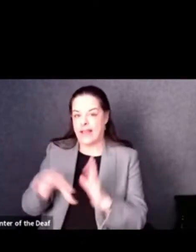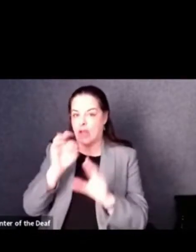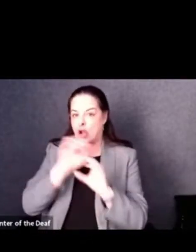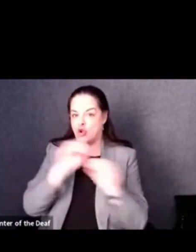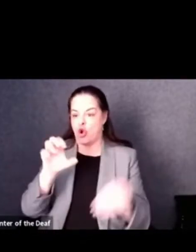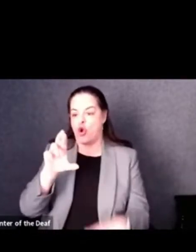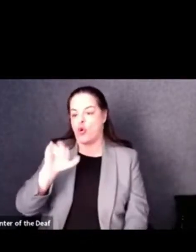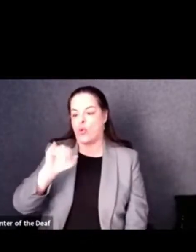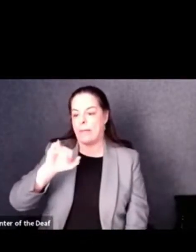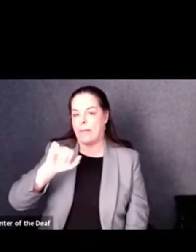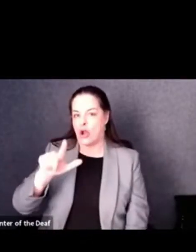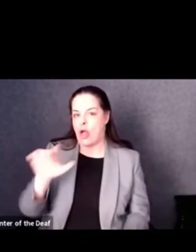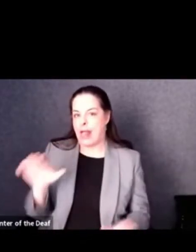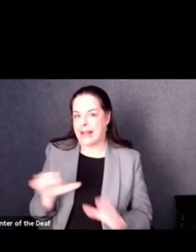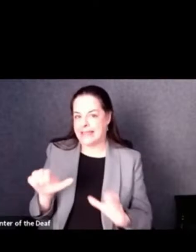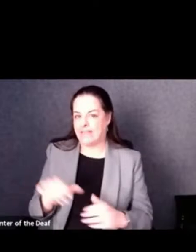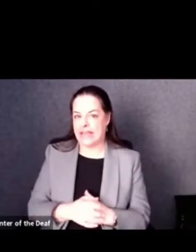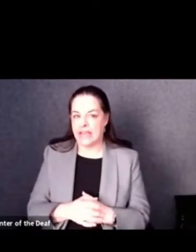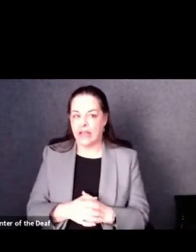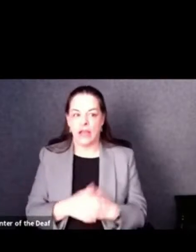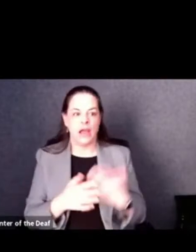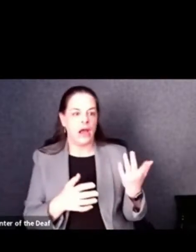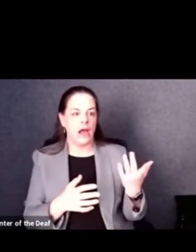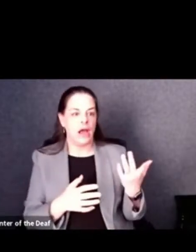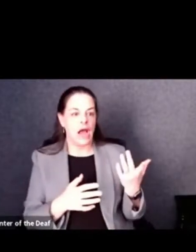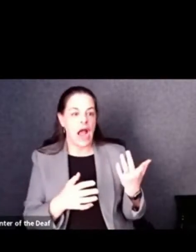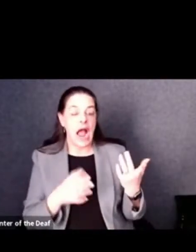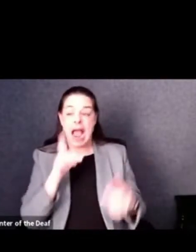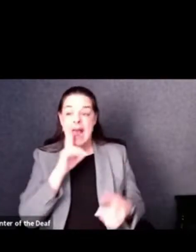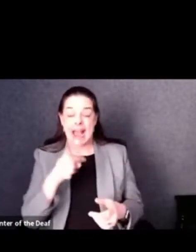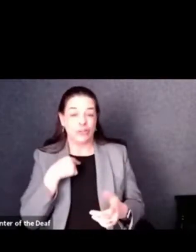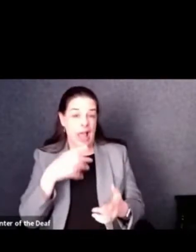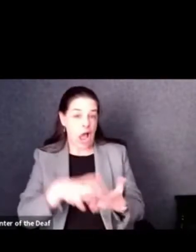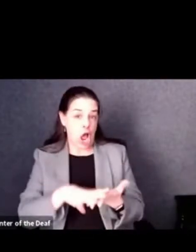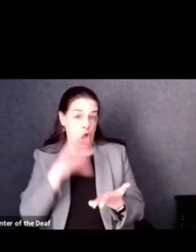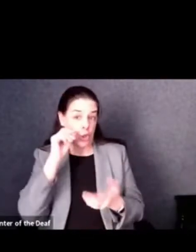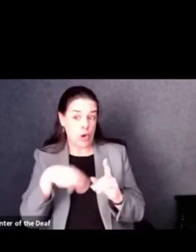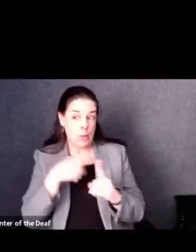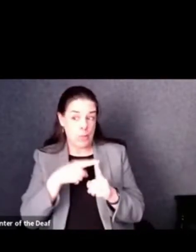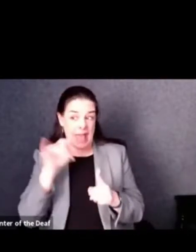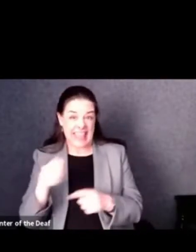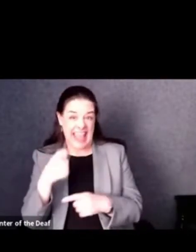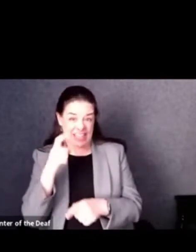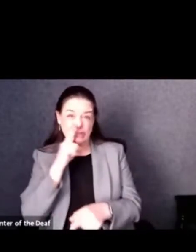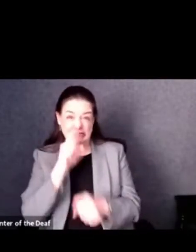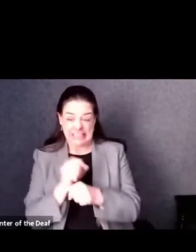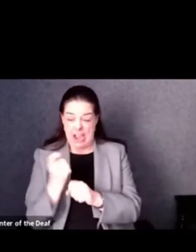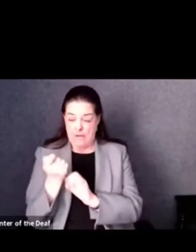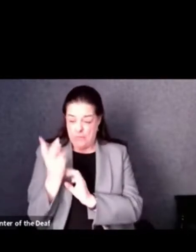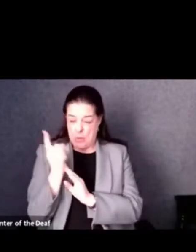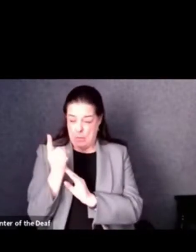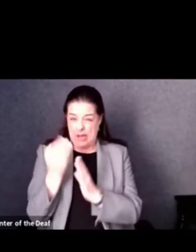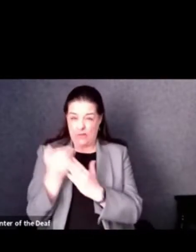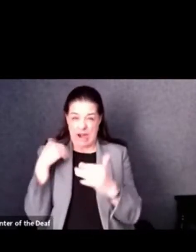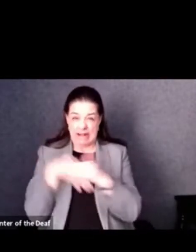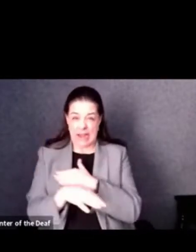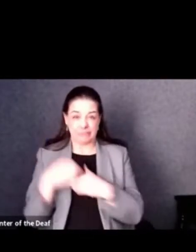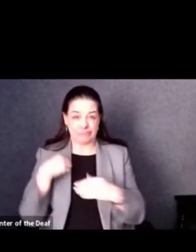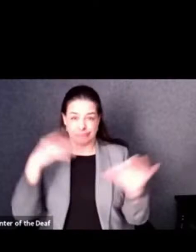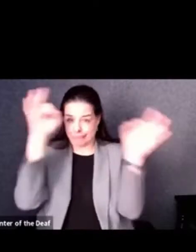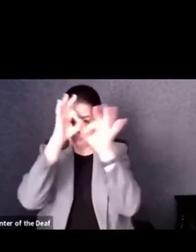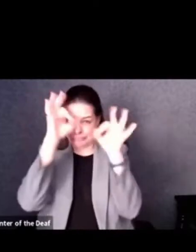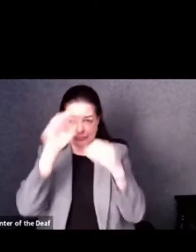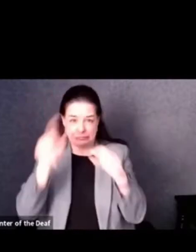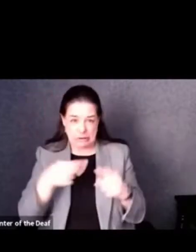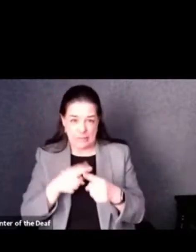activity? We'll have to, somebody's giving, I actually learned about that literally a couple of minutes before we walked in here, so I know nothing about that.